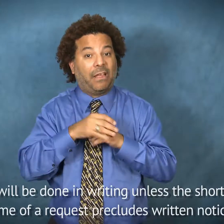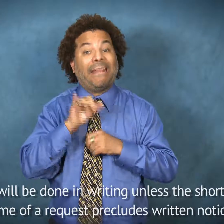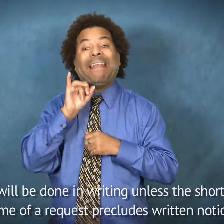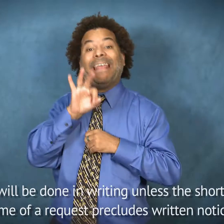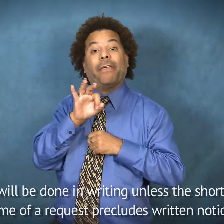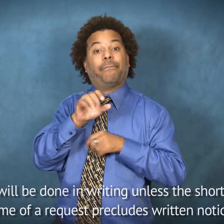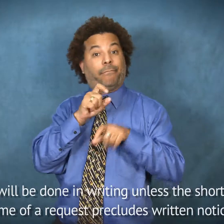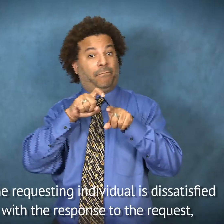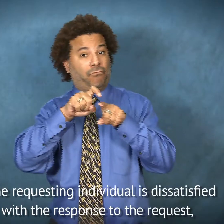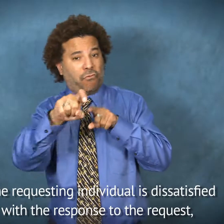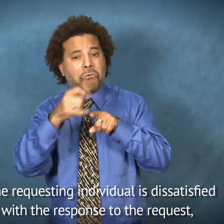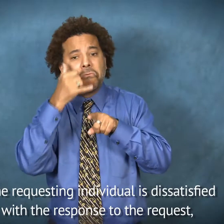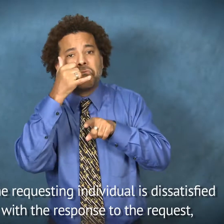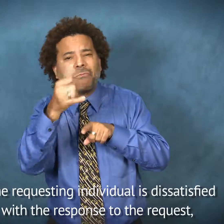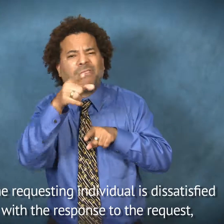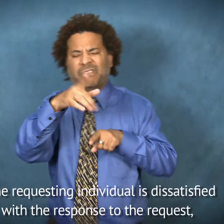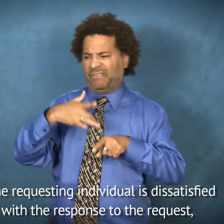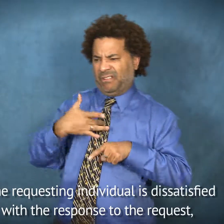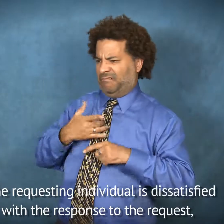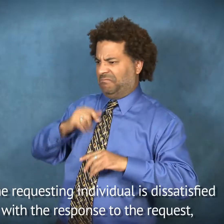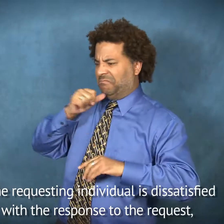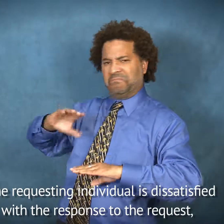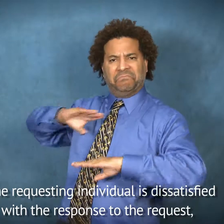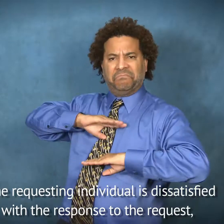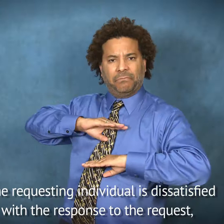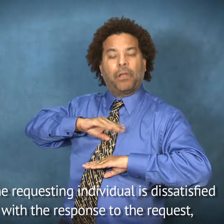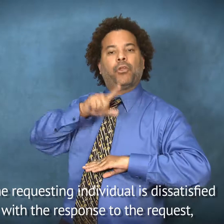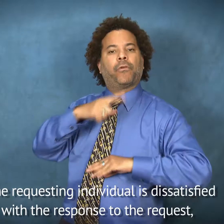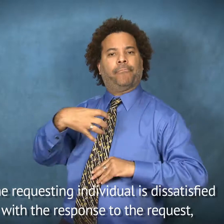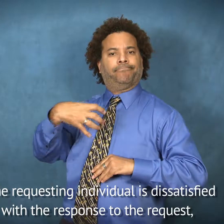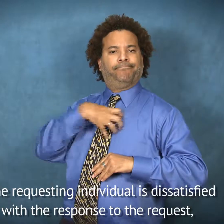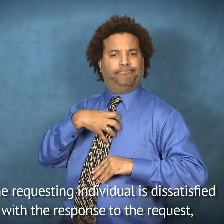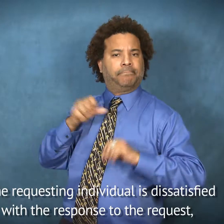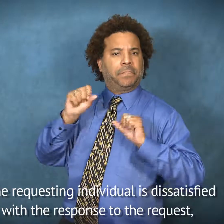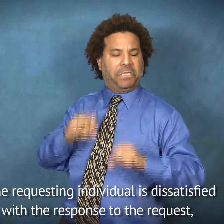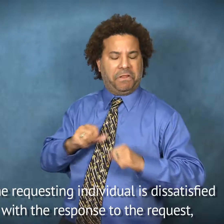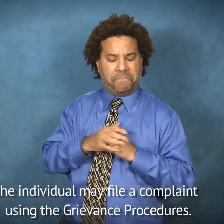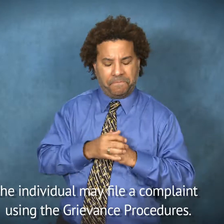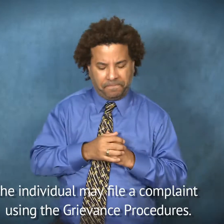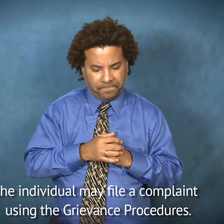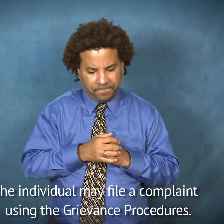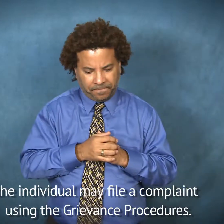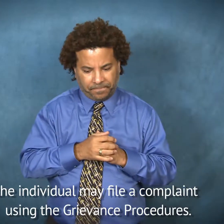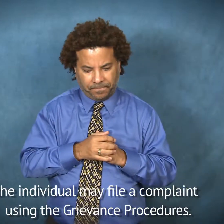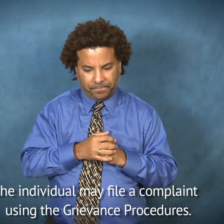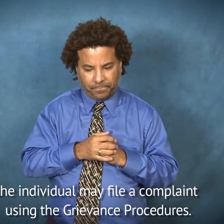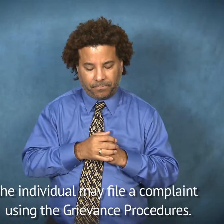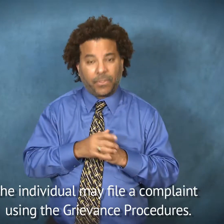If the requesting individual is dissatisfied with the response to the request, the individual may file a complaint using the grievance